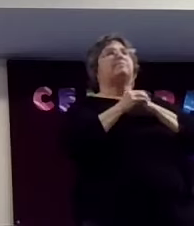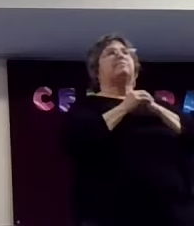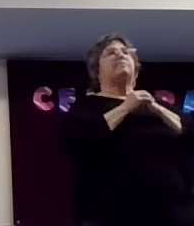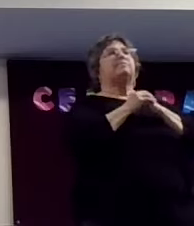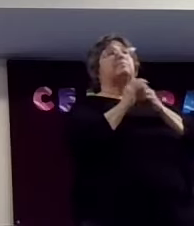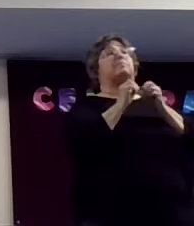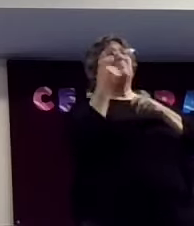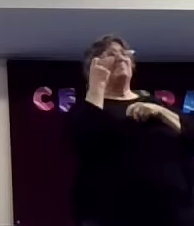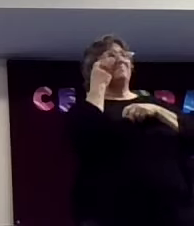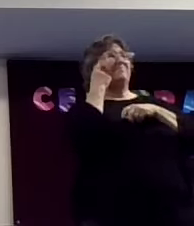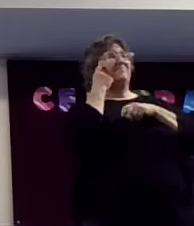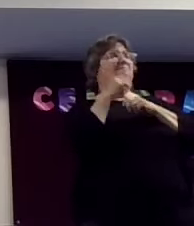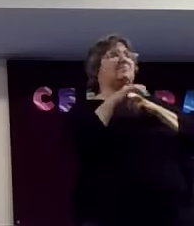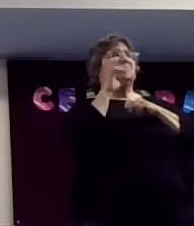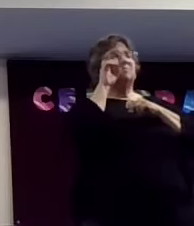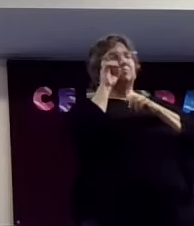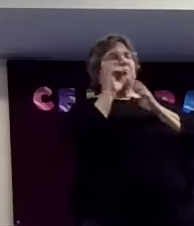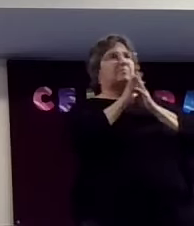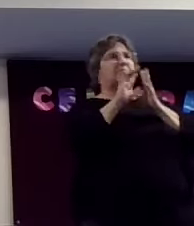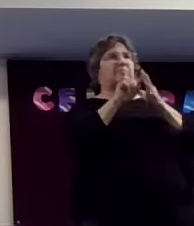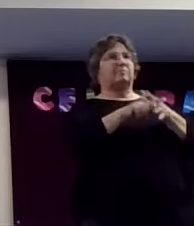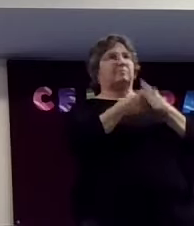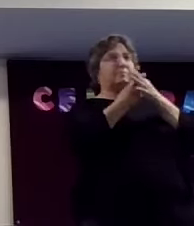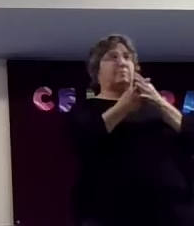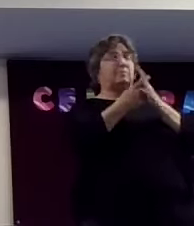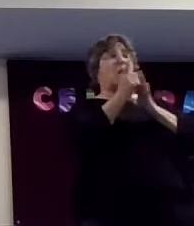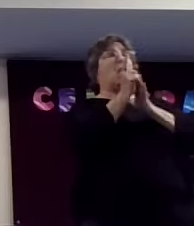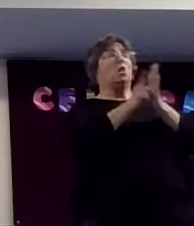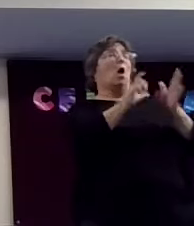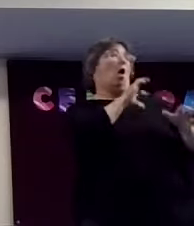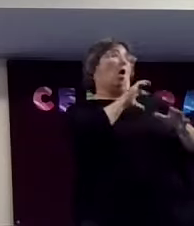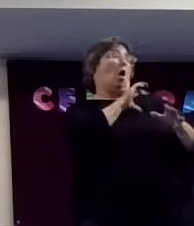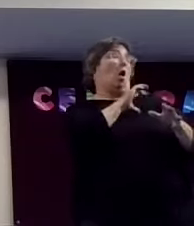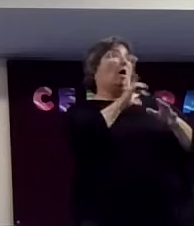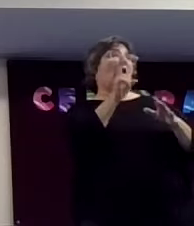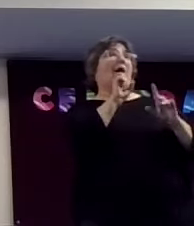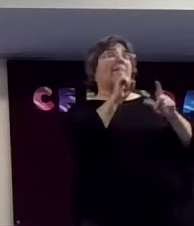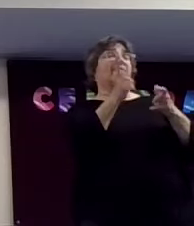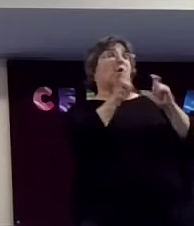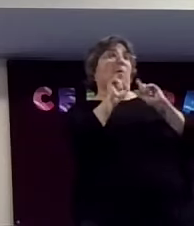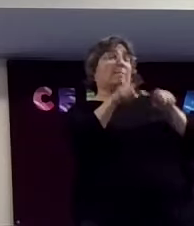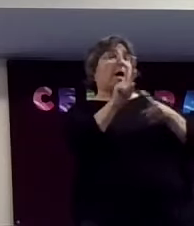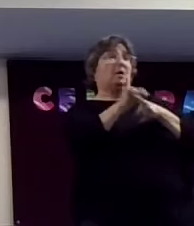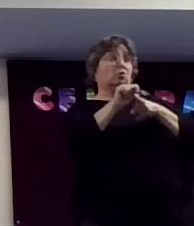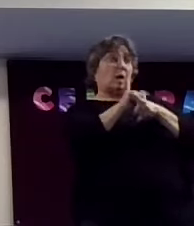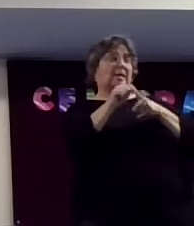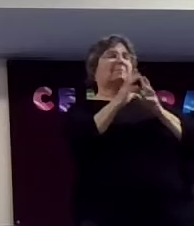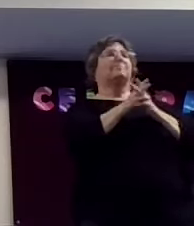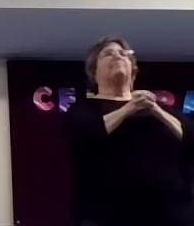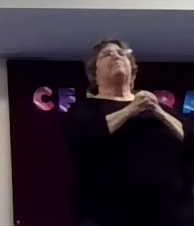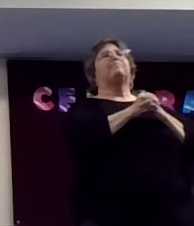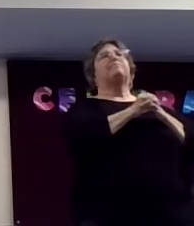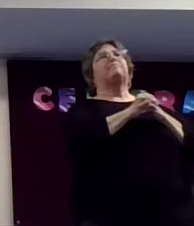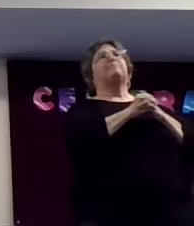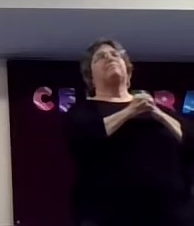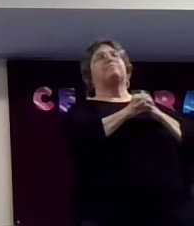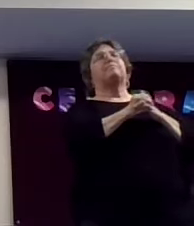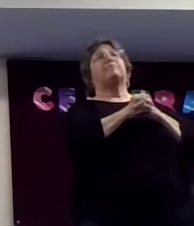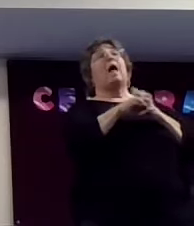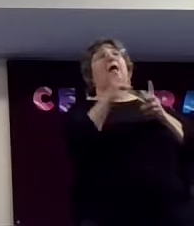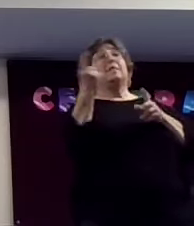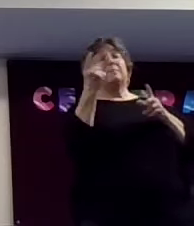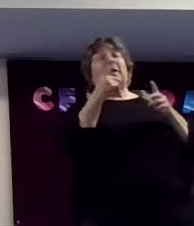And most recently, they have started doing law enforcement and first responder training. So again,